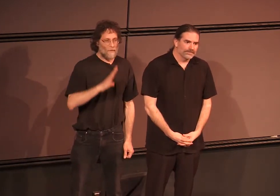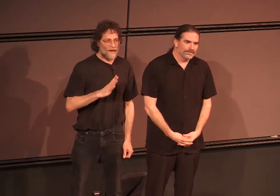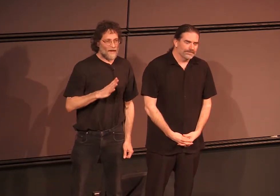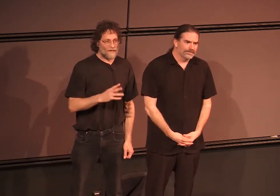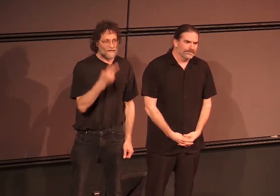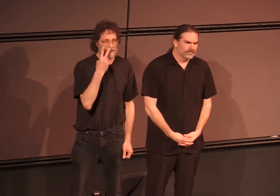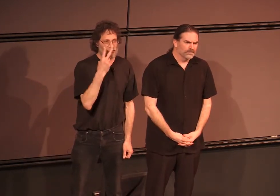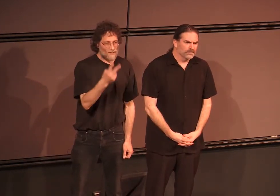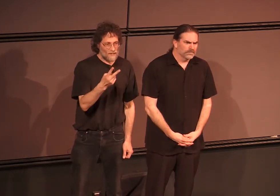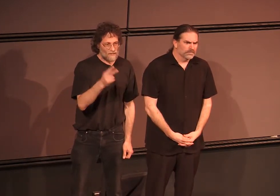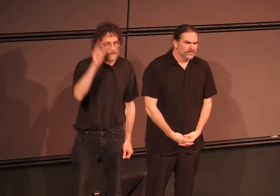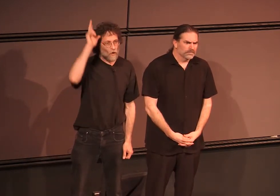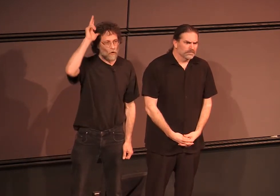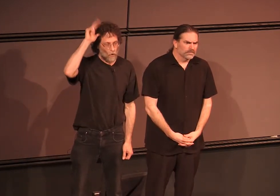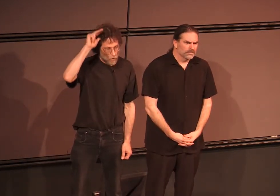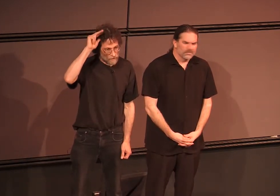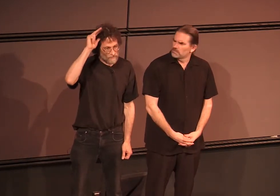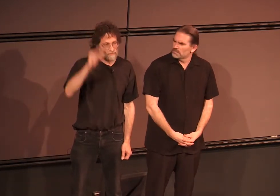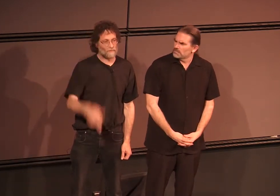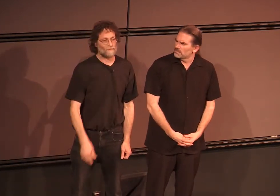Man sees horse.